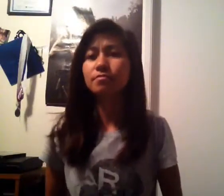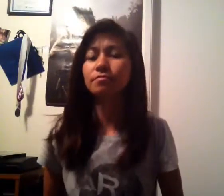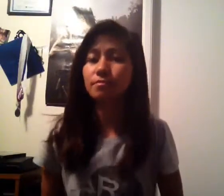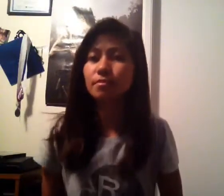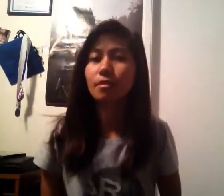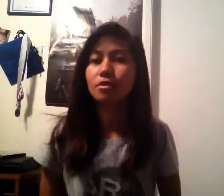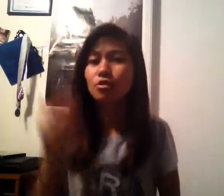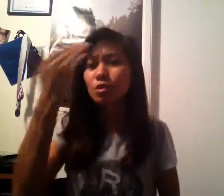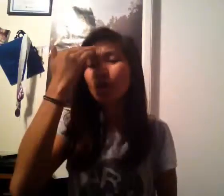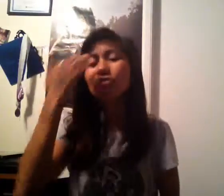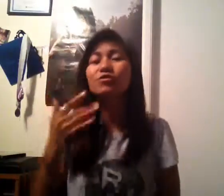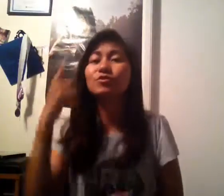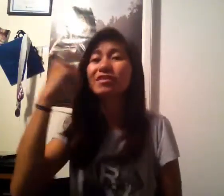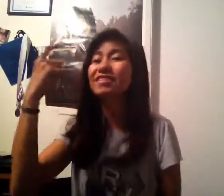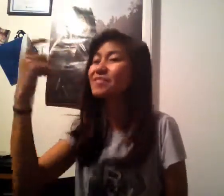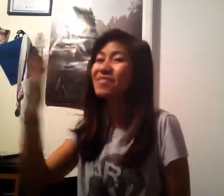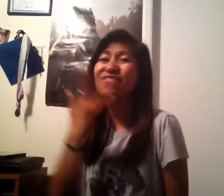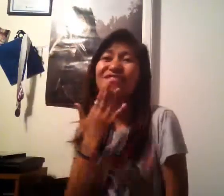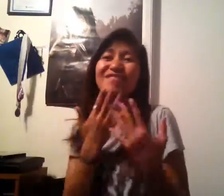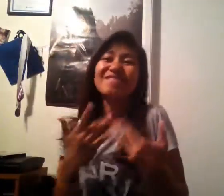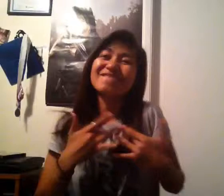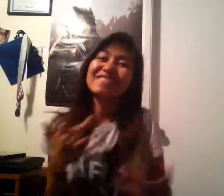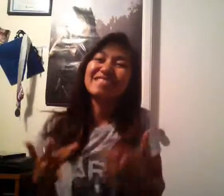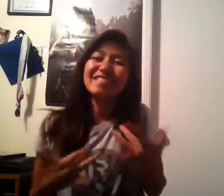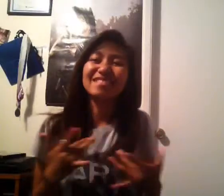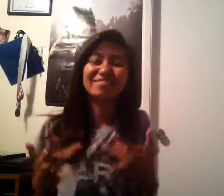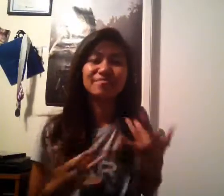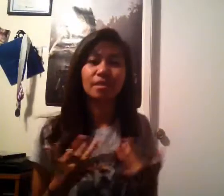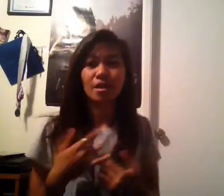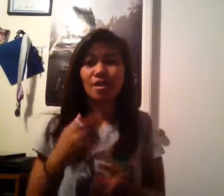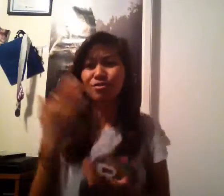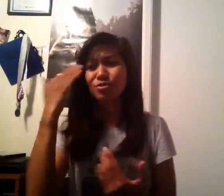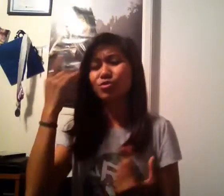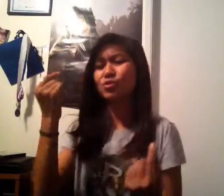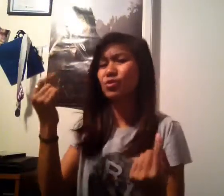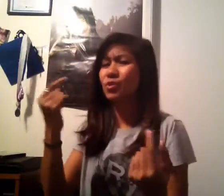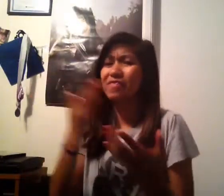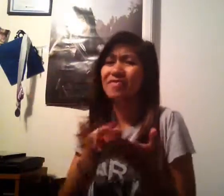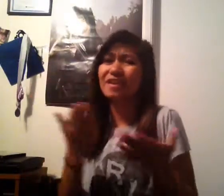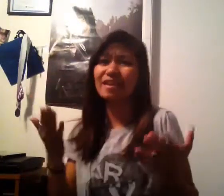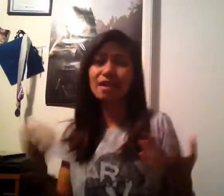You know I dream in color, and do the things I want.